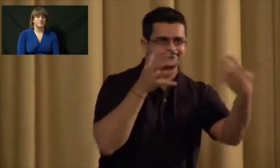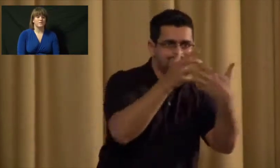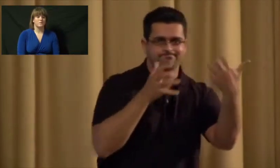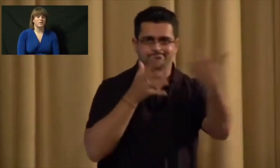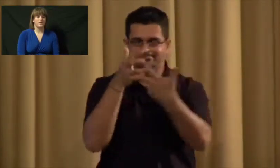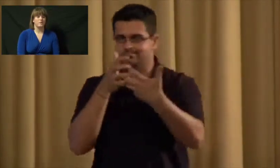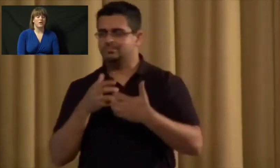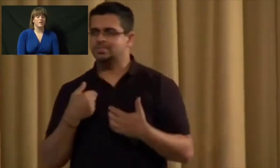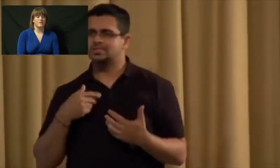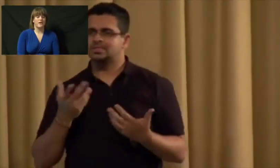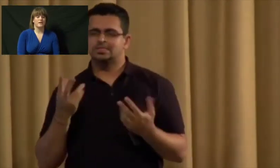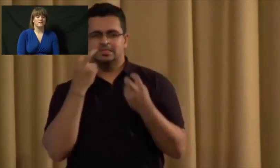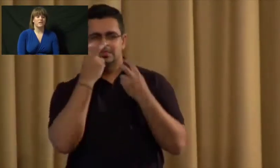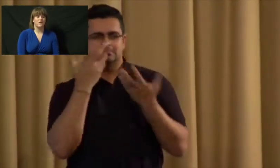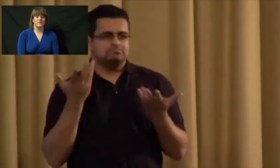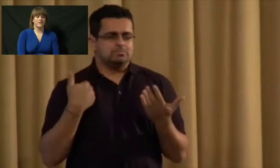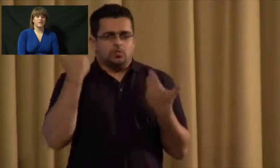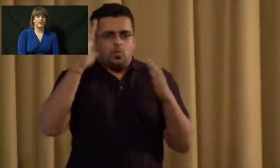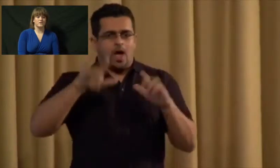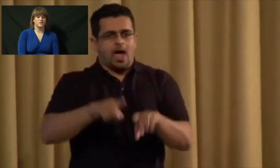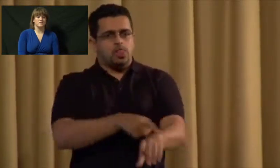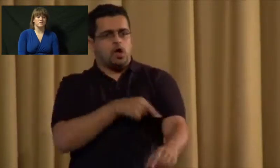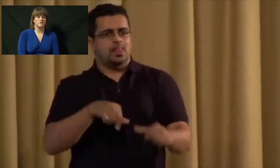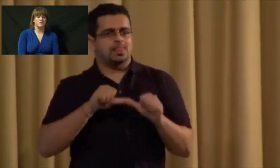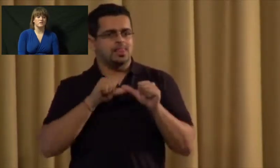in the world, all of it clashes.